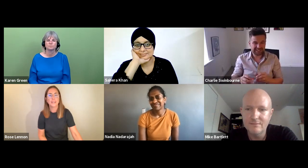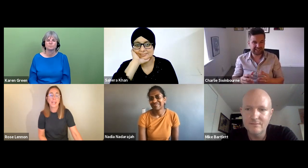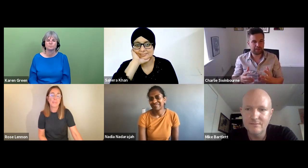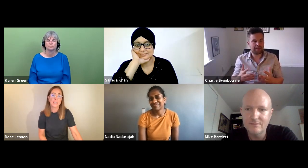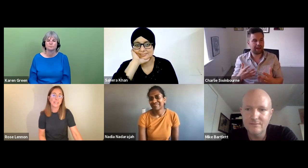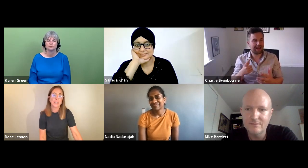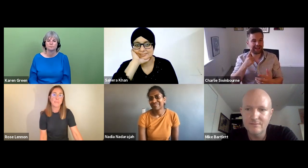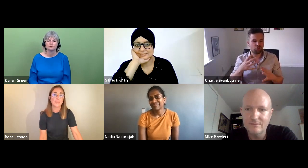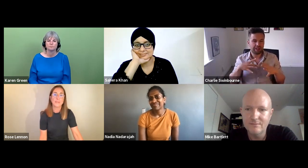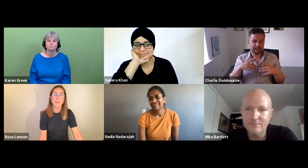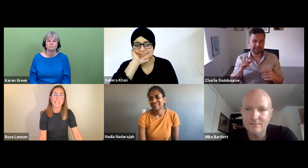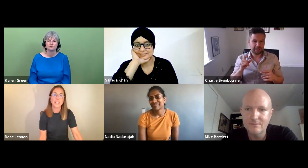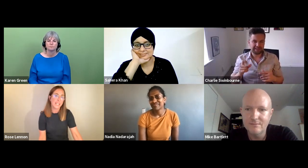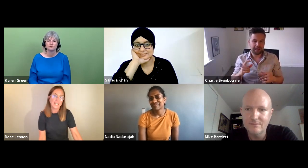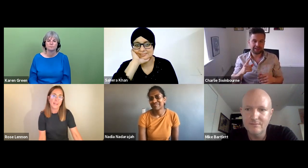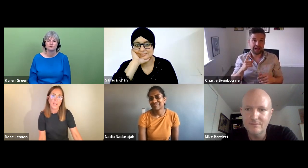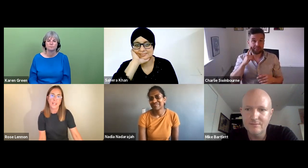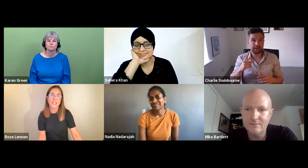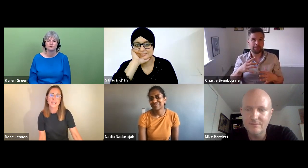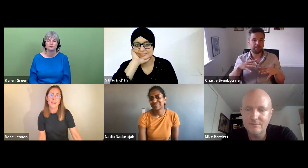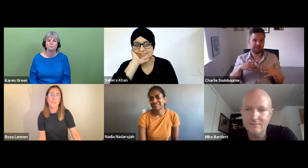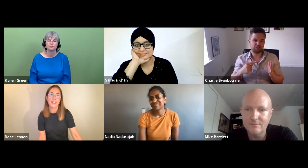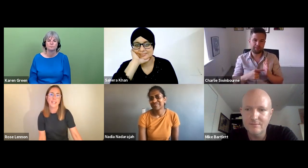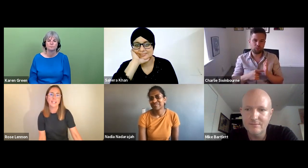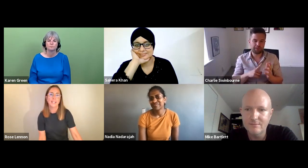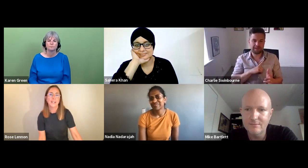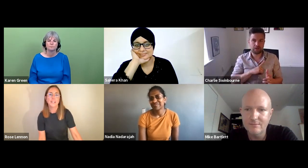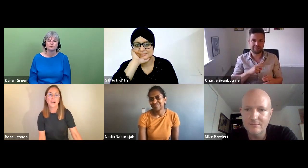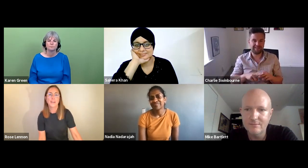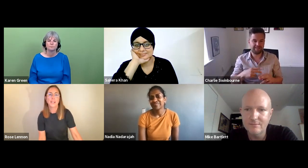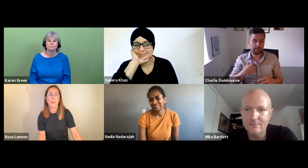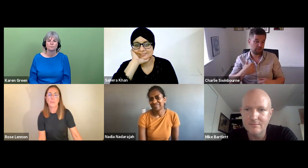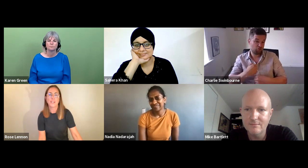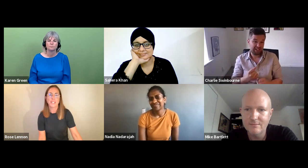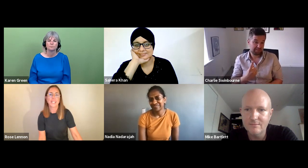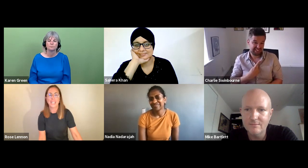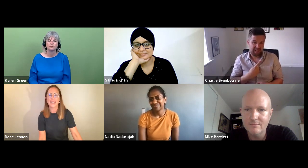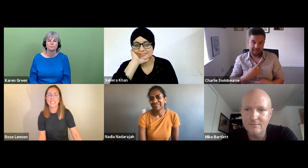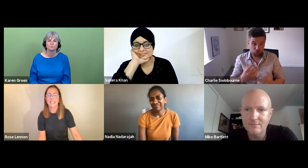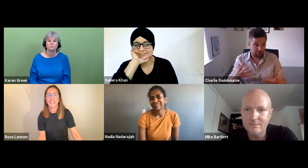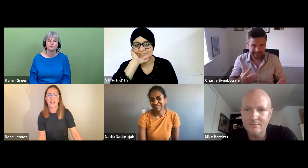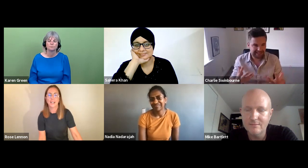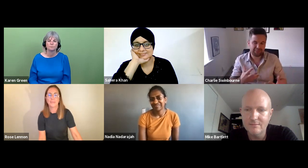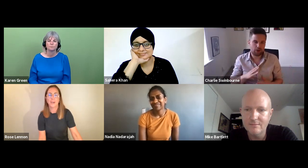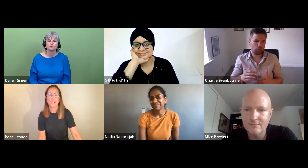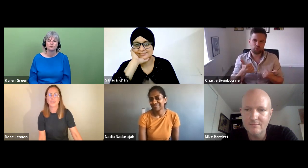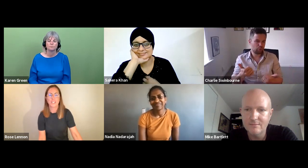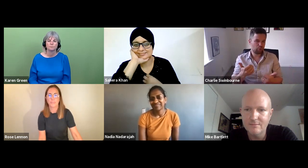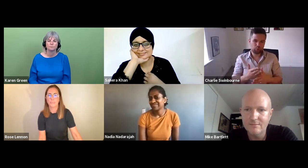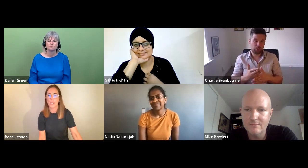written, maybe implement some new ideas in the piece. And then, you know, I think preparation is key. I'm a stressful